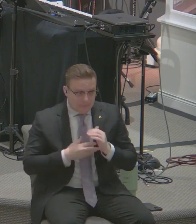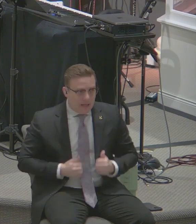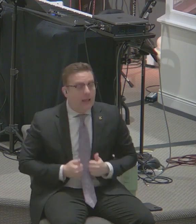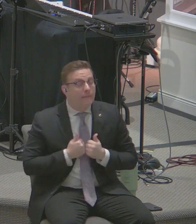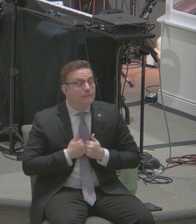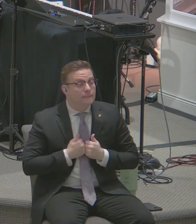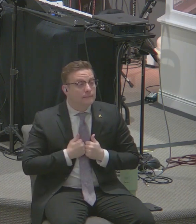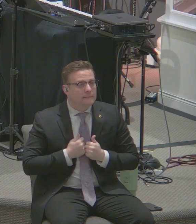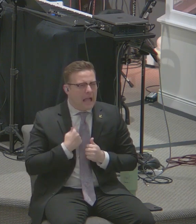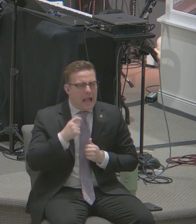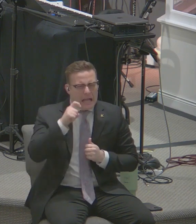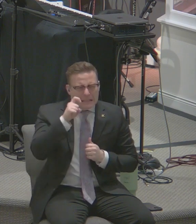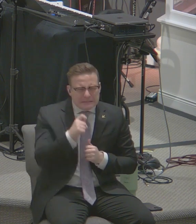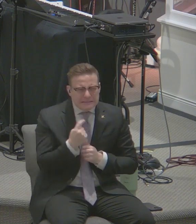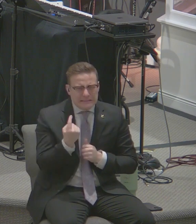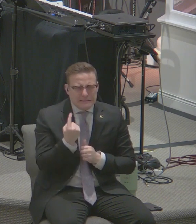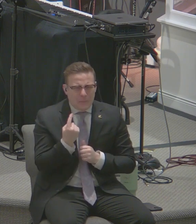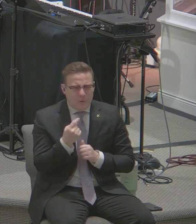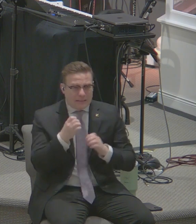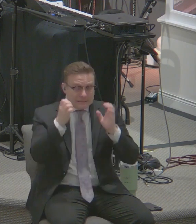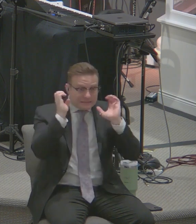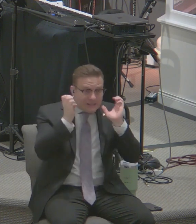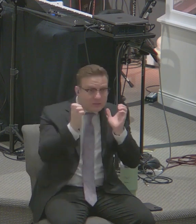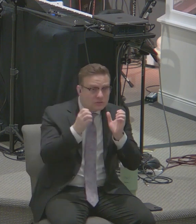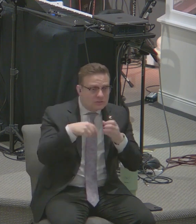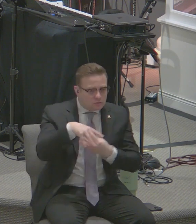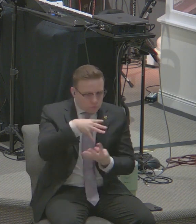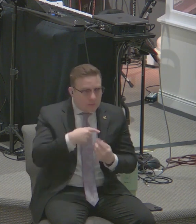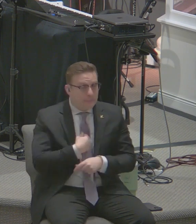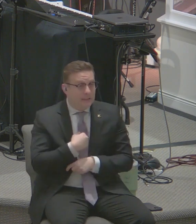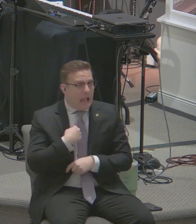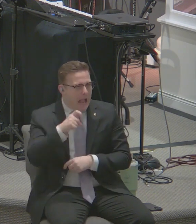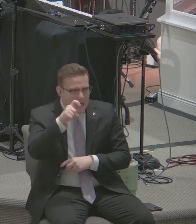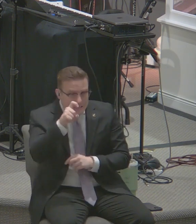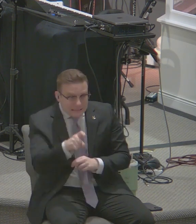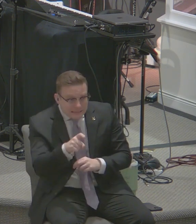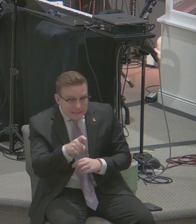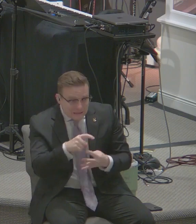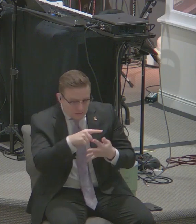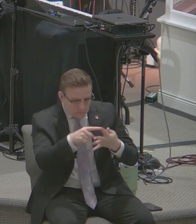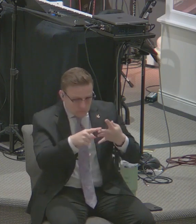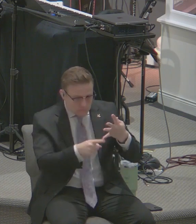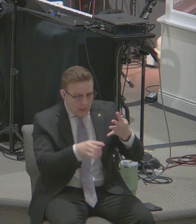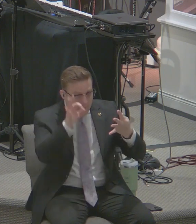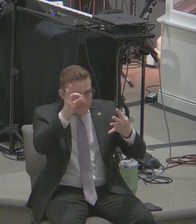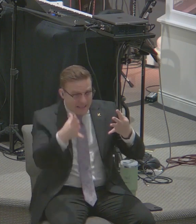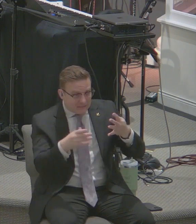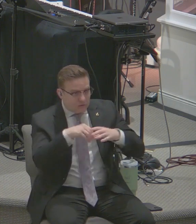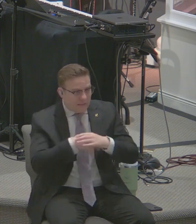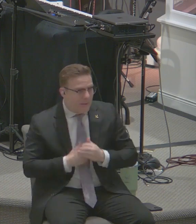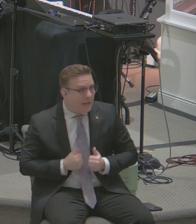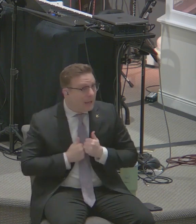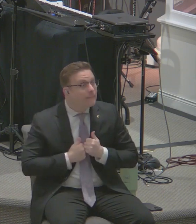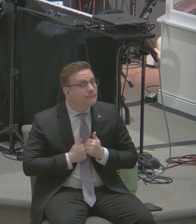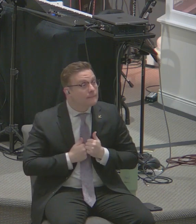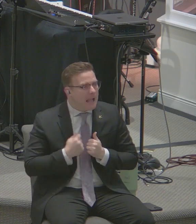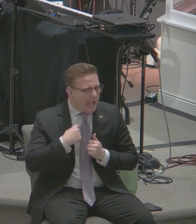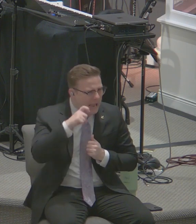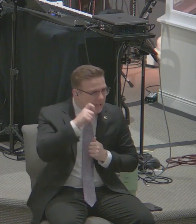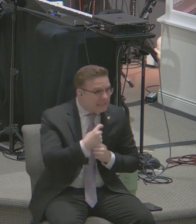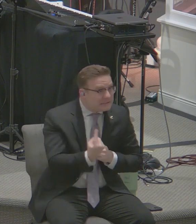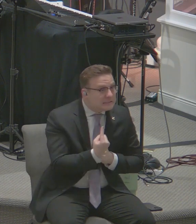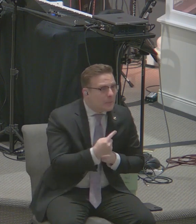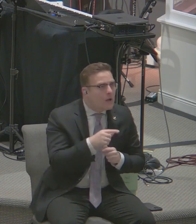life. I need an evangelist in my life. I need a pastor in my life, and I